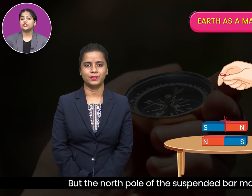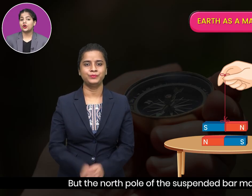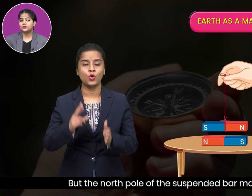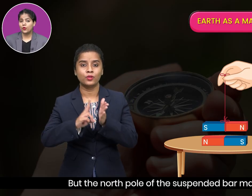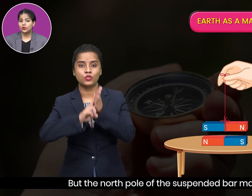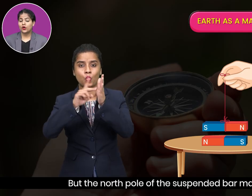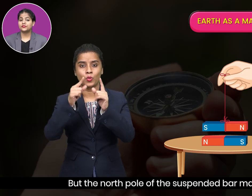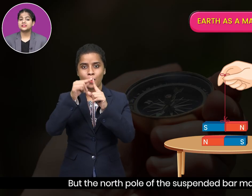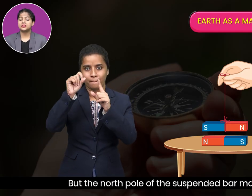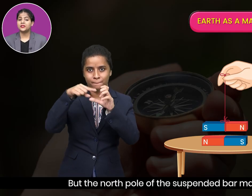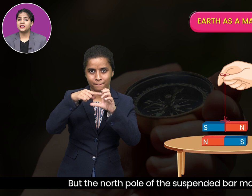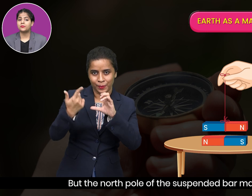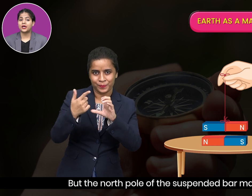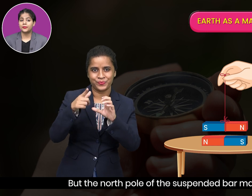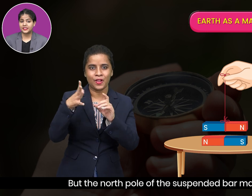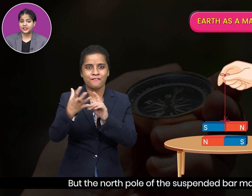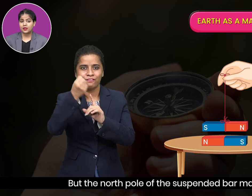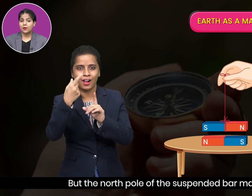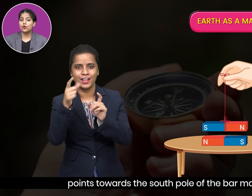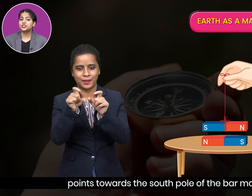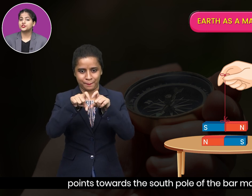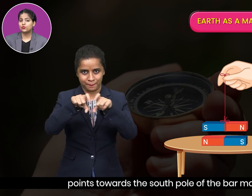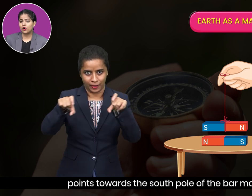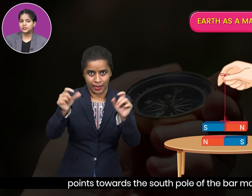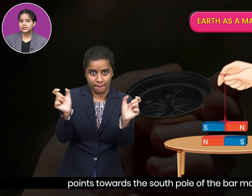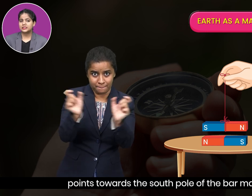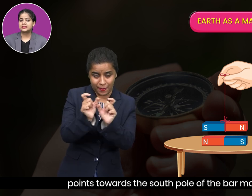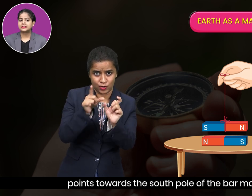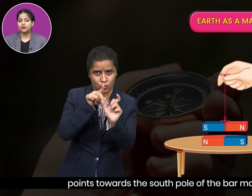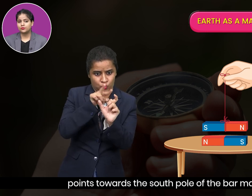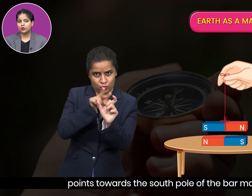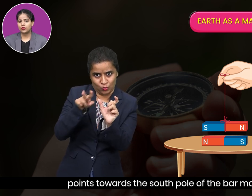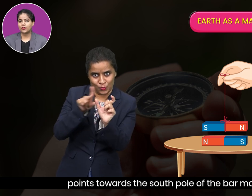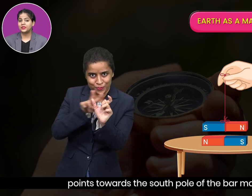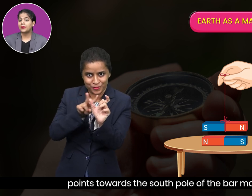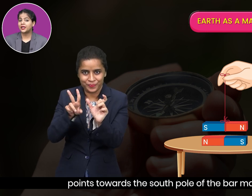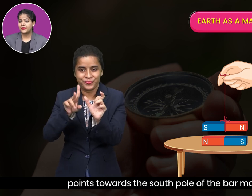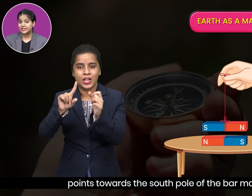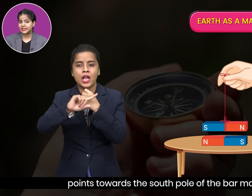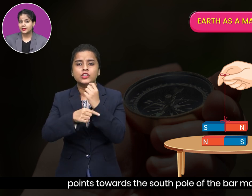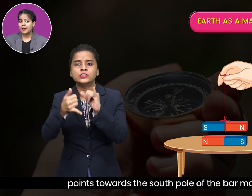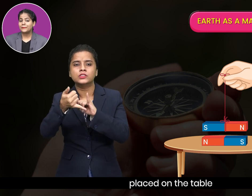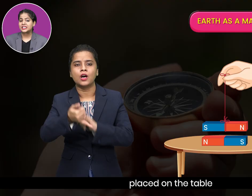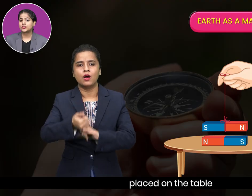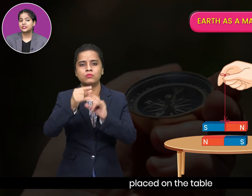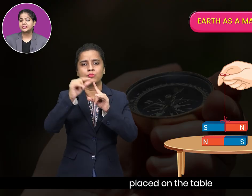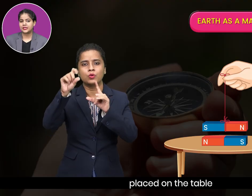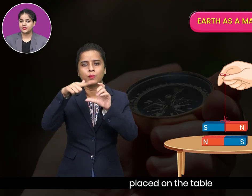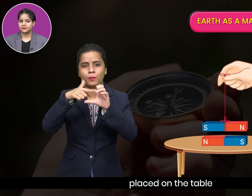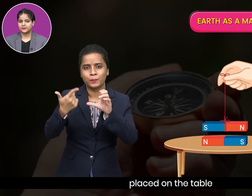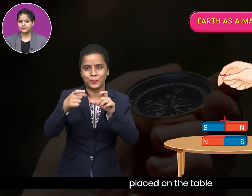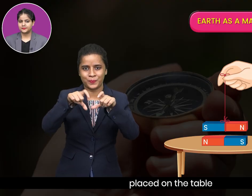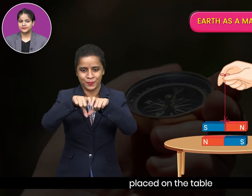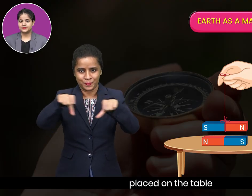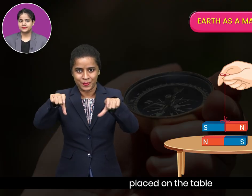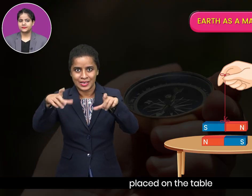But the north pole of the suspended bar magnet points towards the south pole of the bar magnet placed on the table.